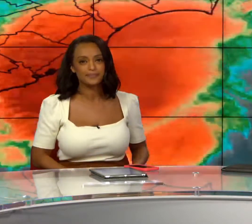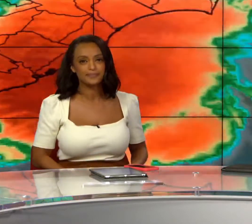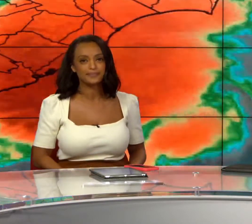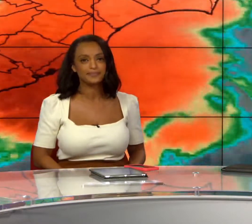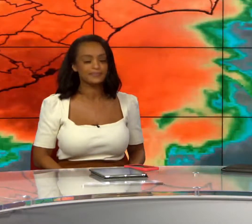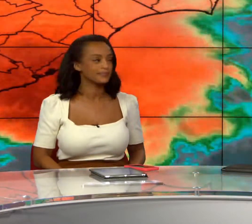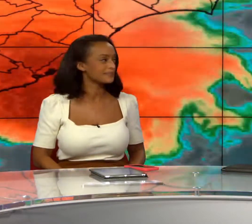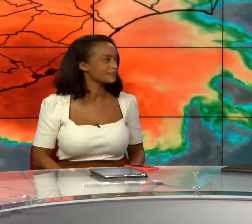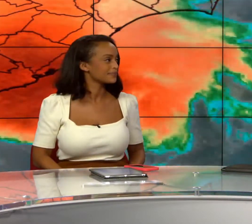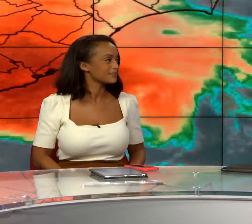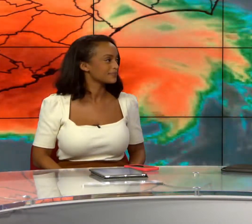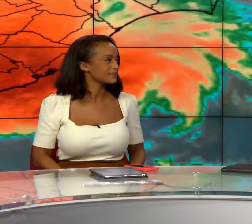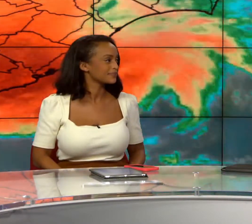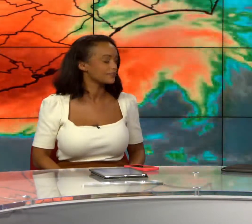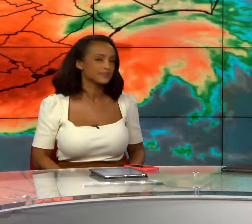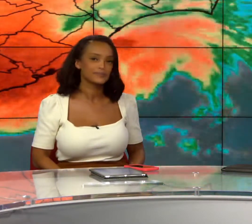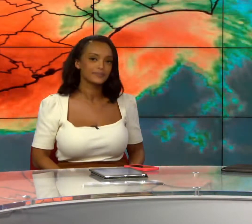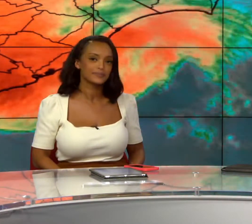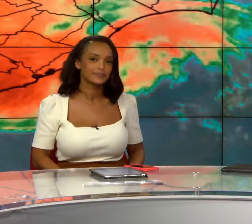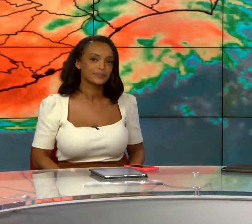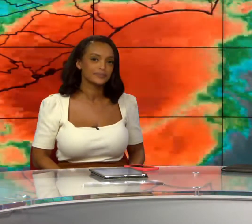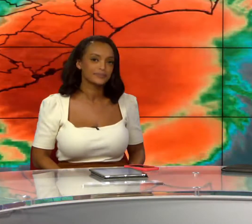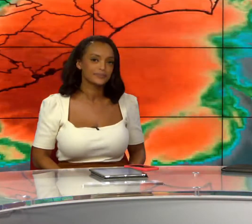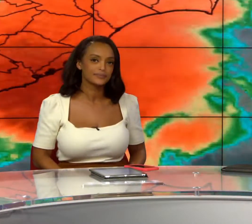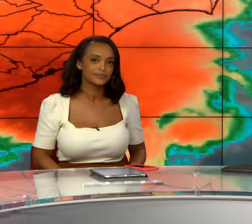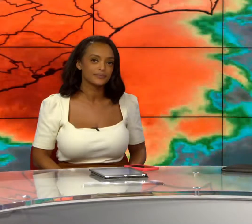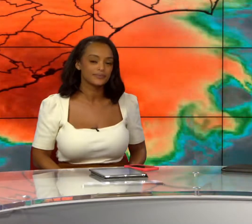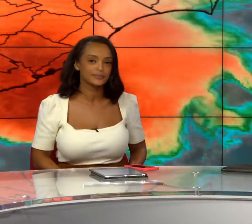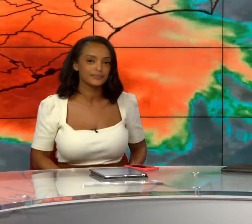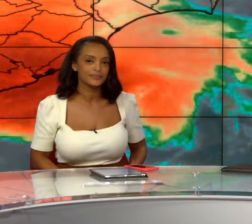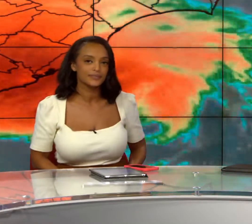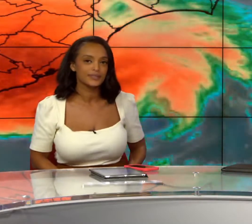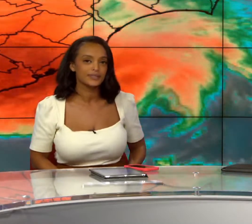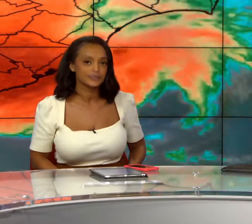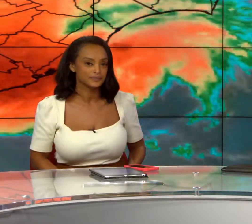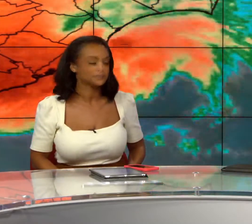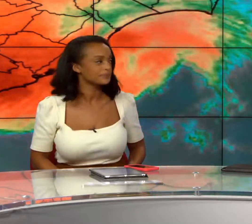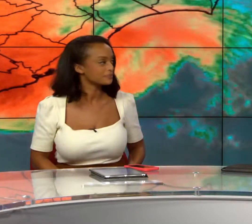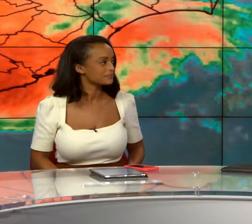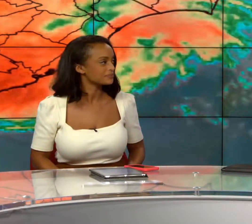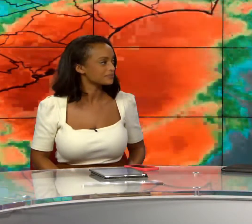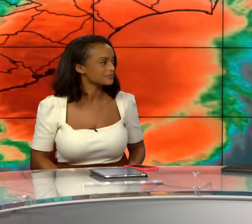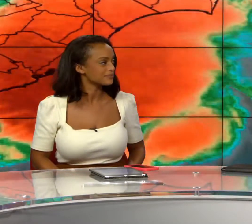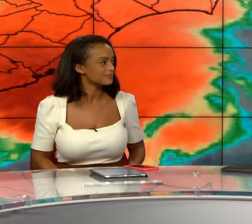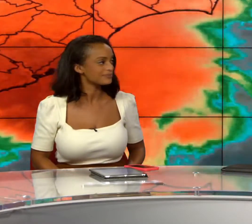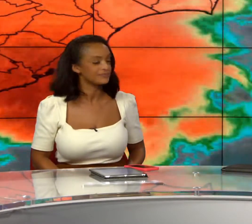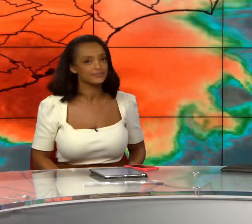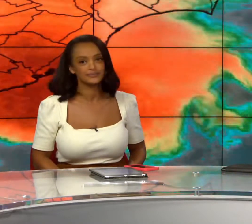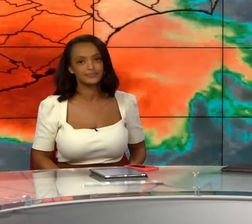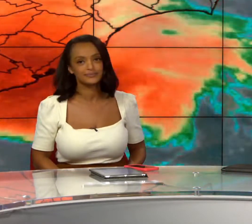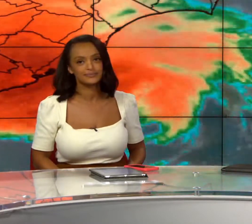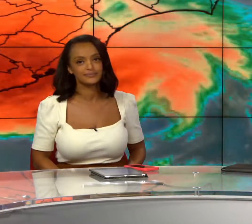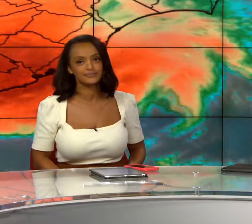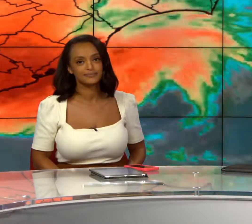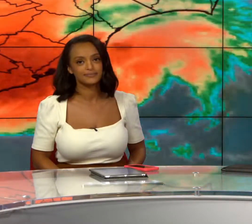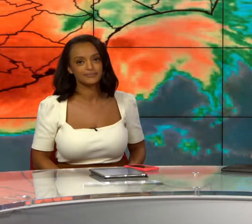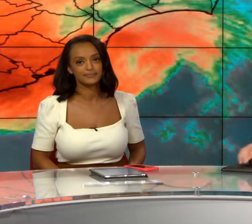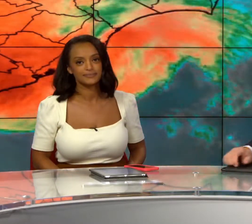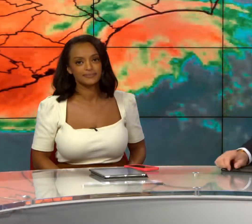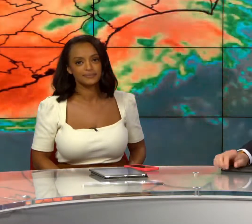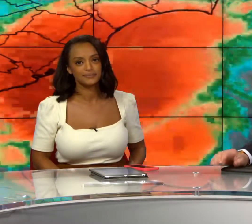And also, North Carolina Governor Roy Cooper is scheduled to speak later this afternoon, and we'll be sure to have that for you as well. In the meantime, this has